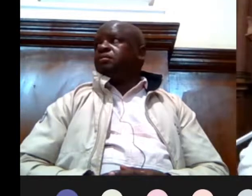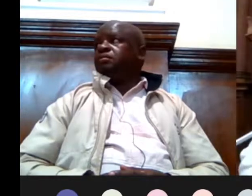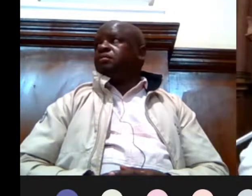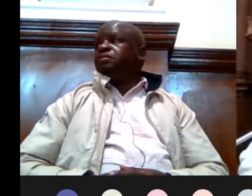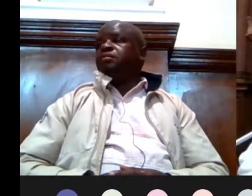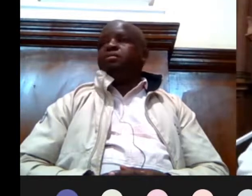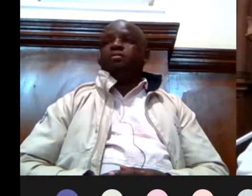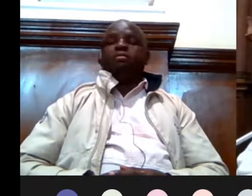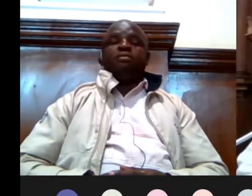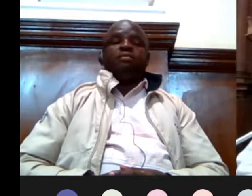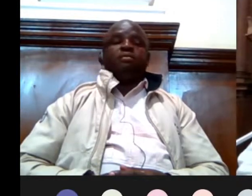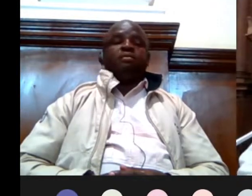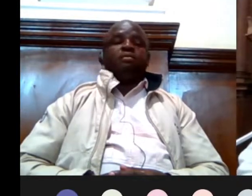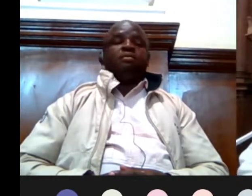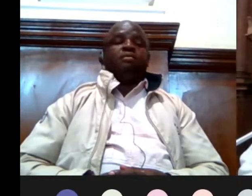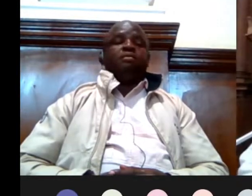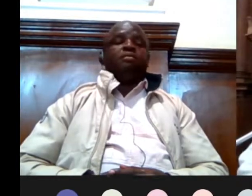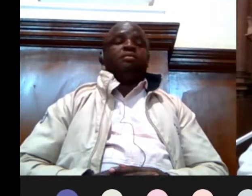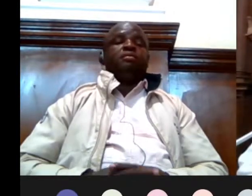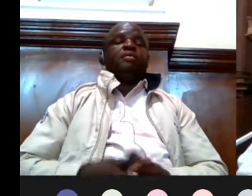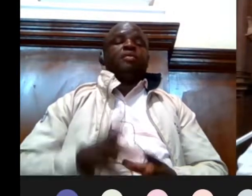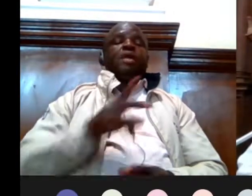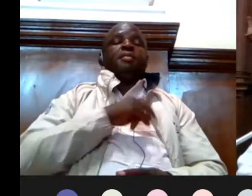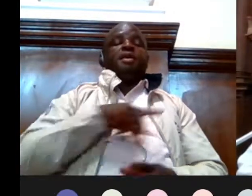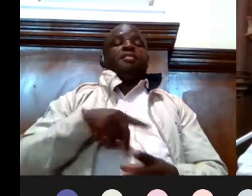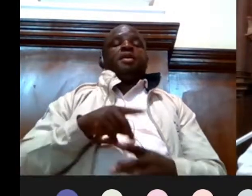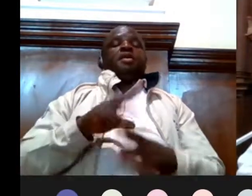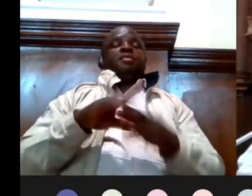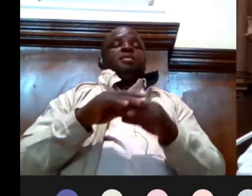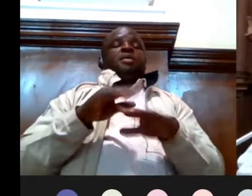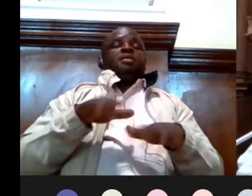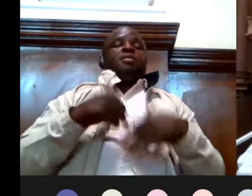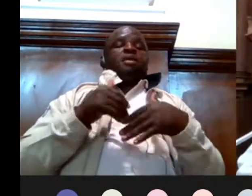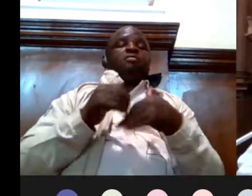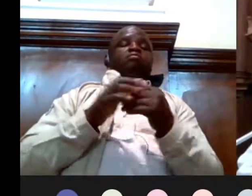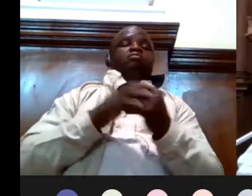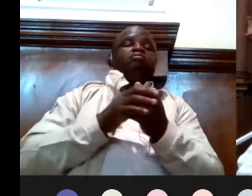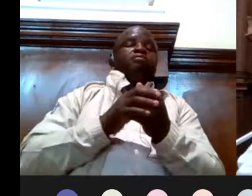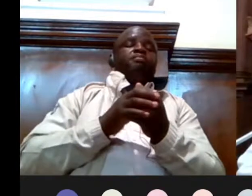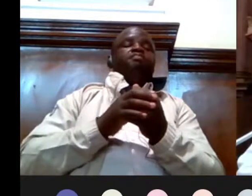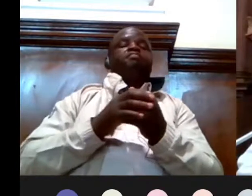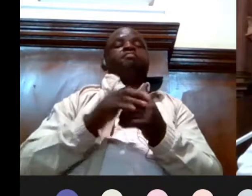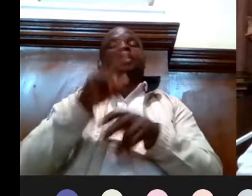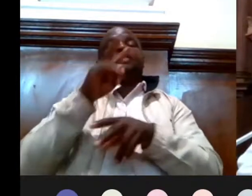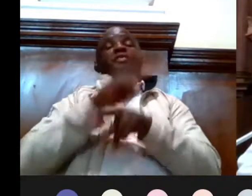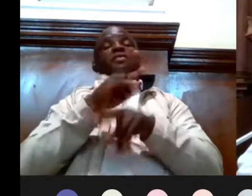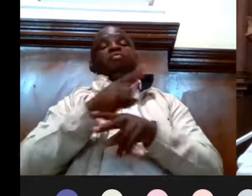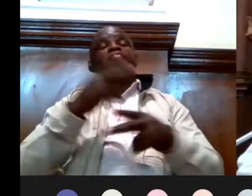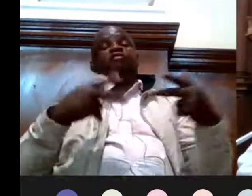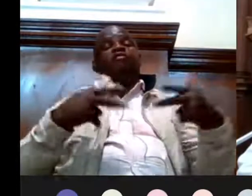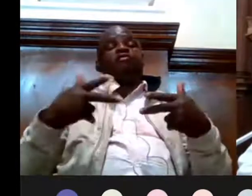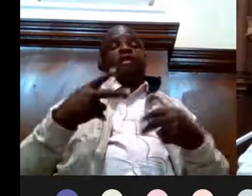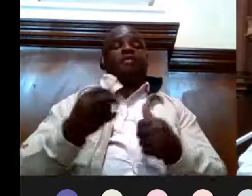The Premier, members of the Legislature, viewers on visual